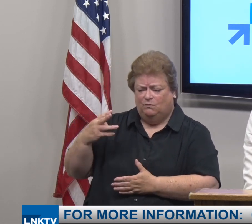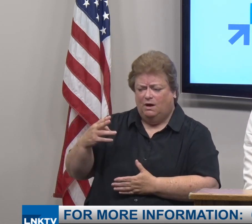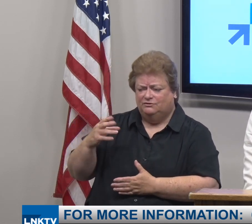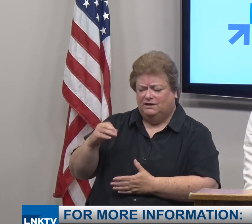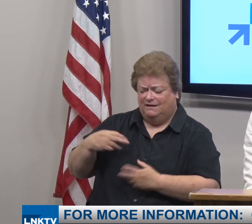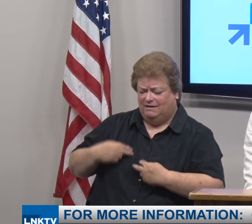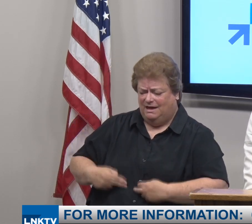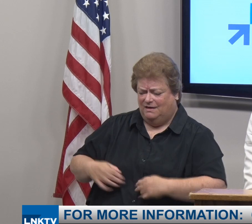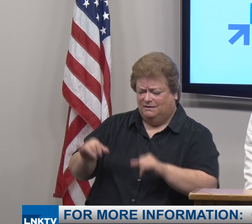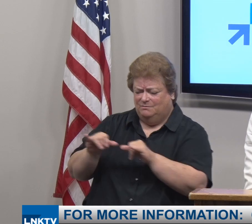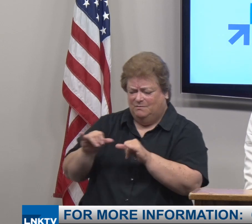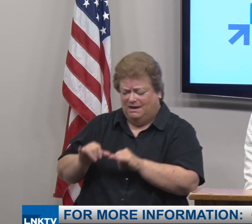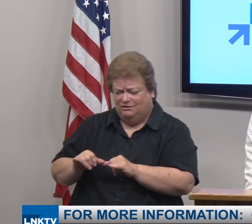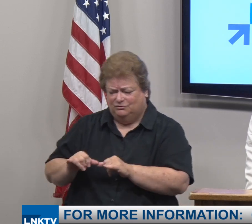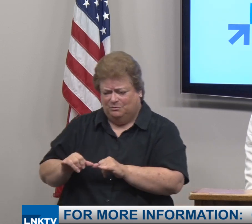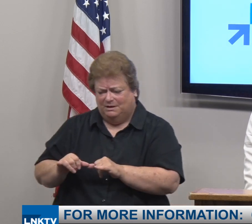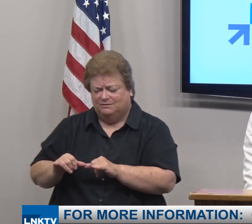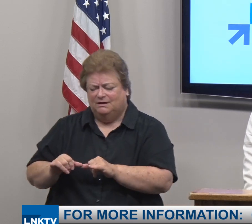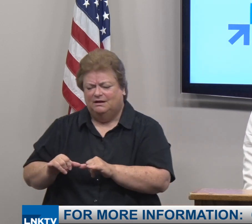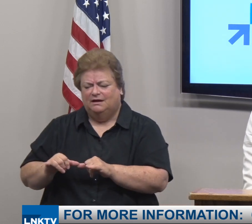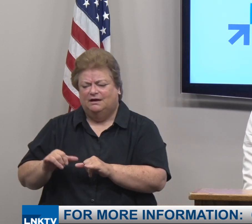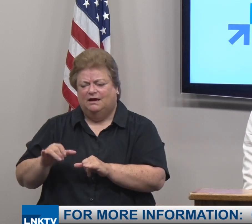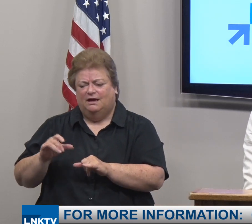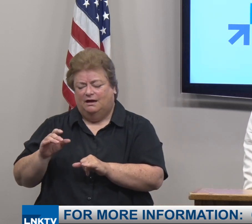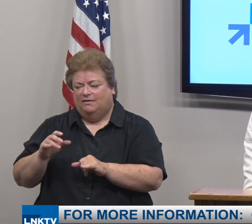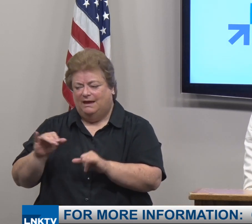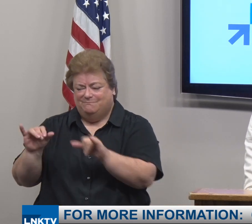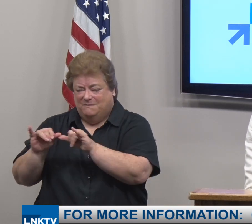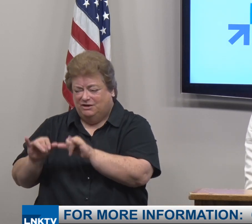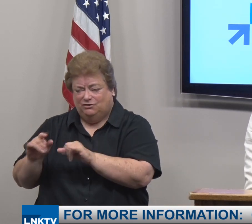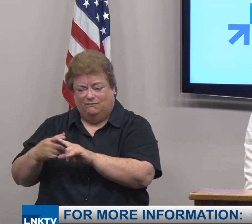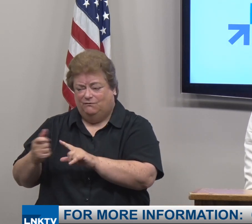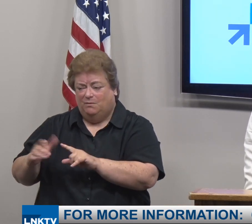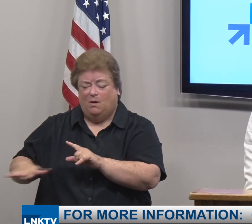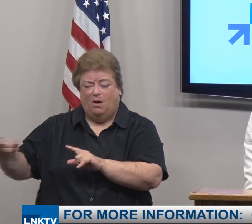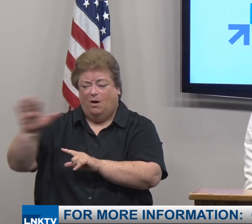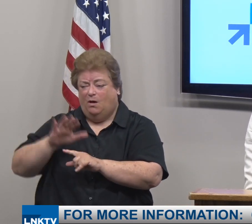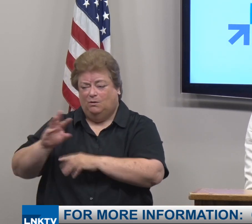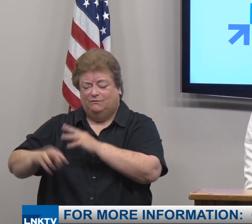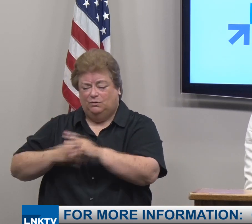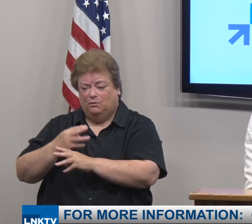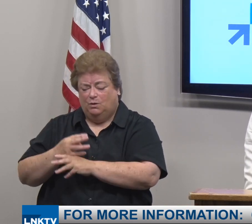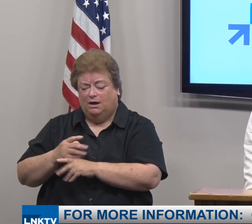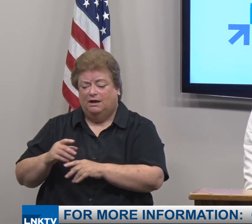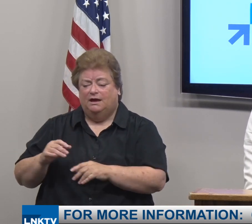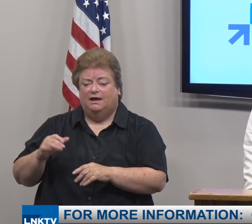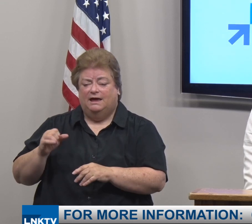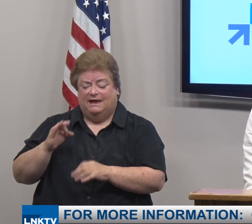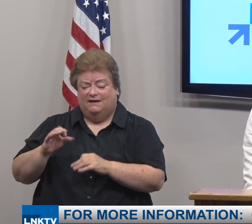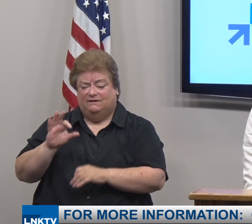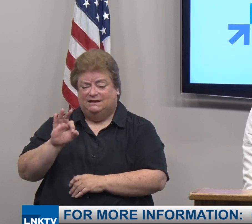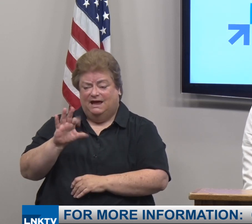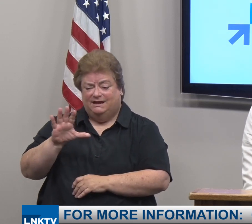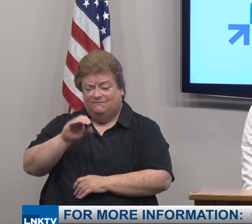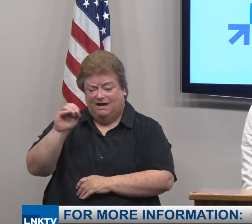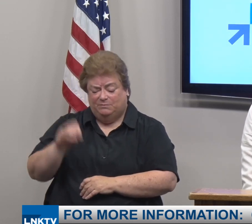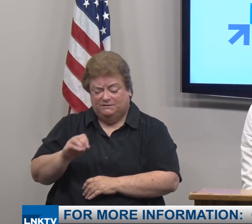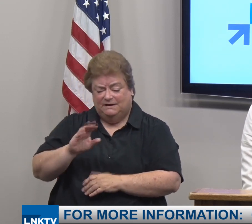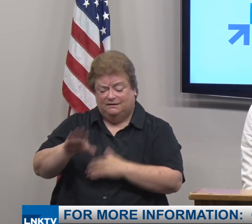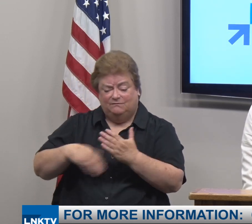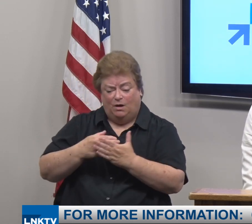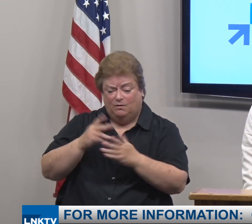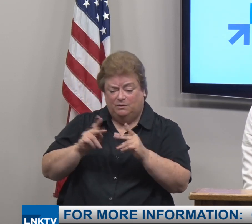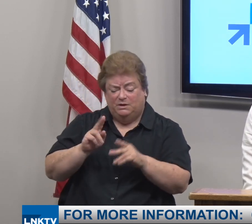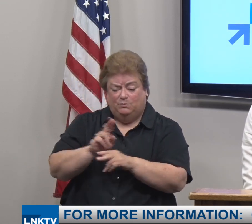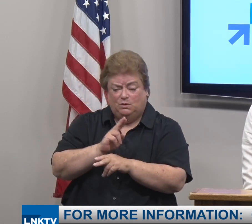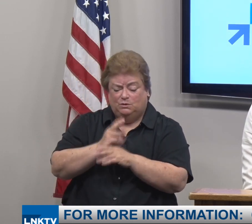Evaluation meta-analysis of mask usage around the world, if 95% of people wear cloth masks when they're out and about and interacting